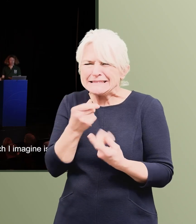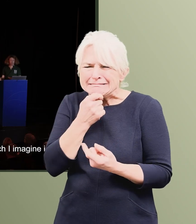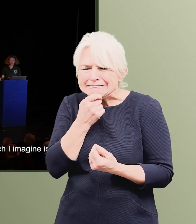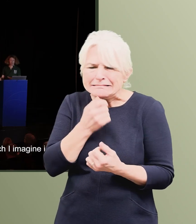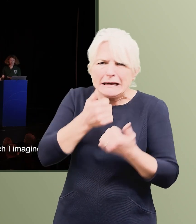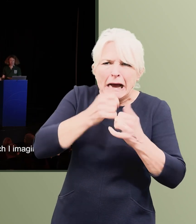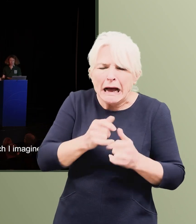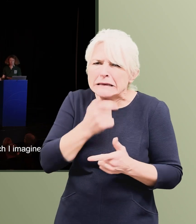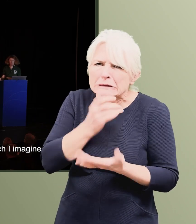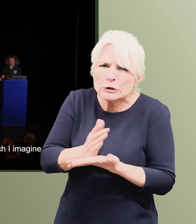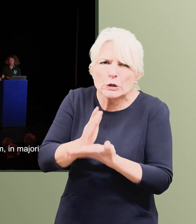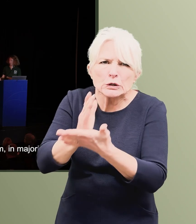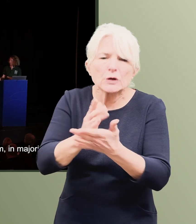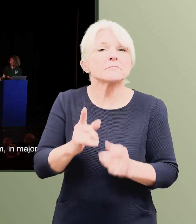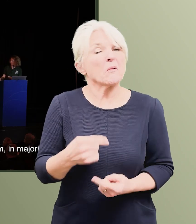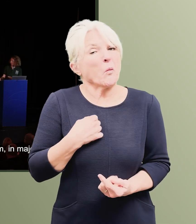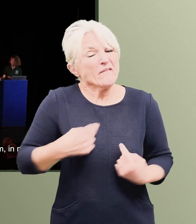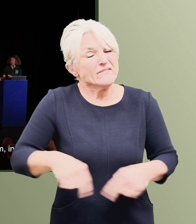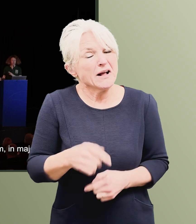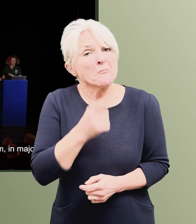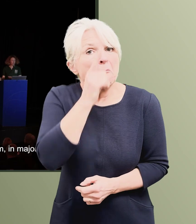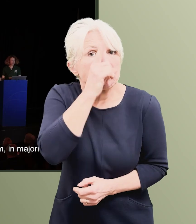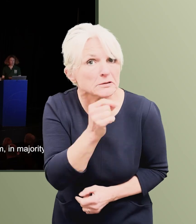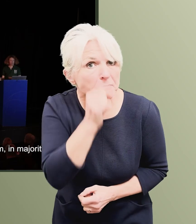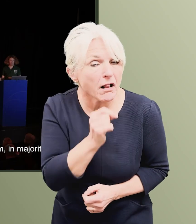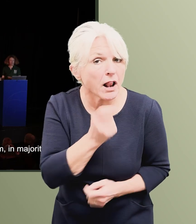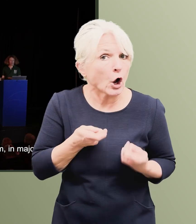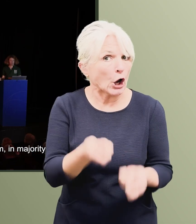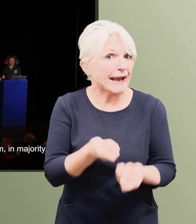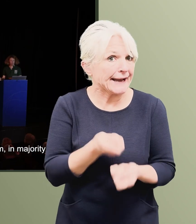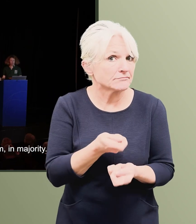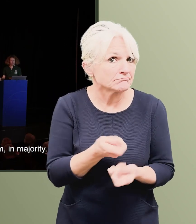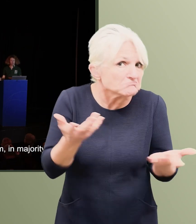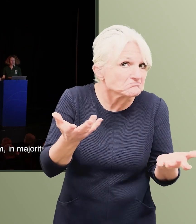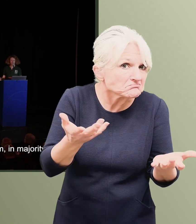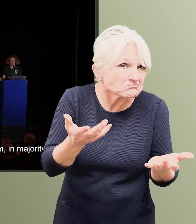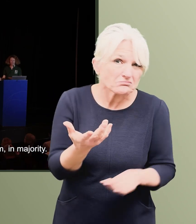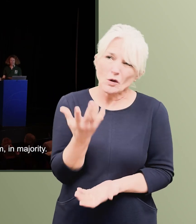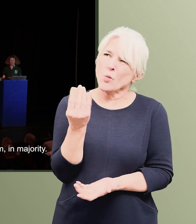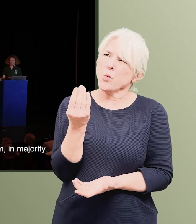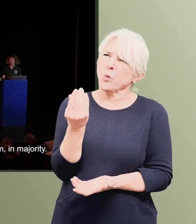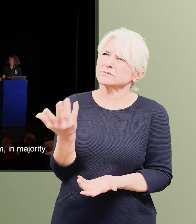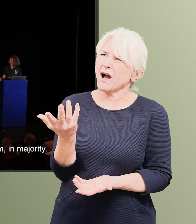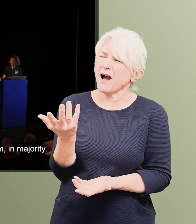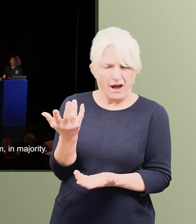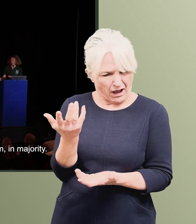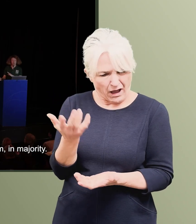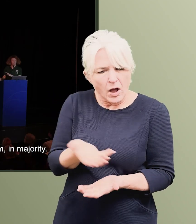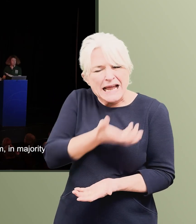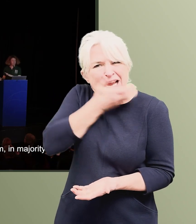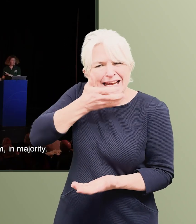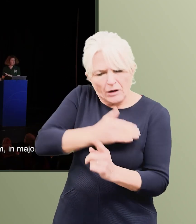course, is cooking, which I imagine is what you were all thinking of. You never find any animal bone on them in